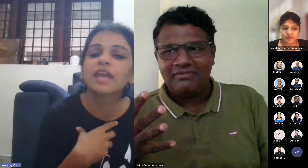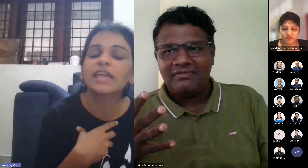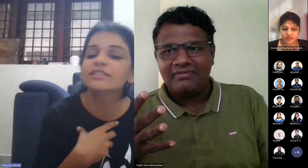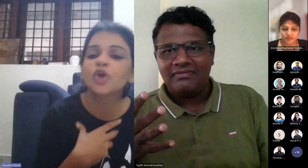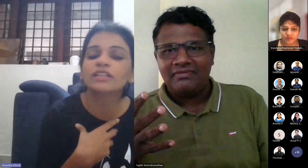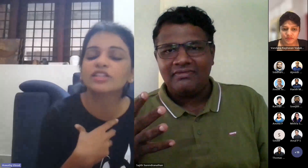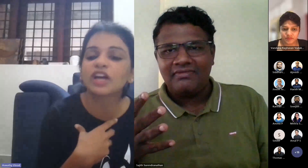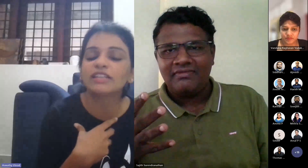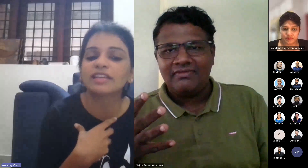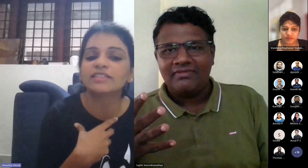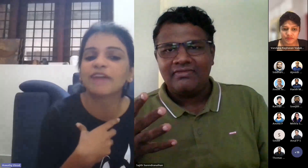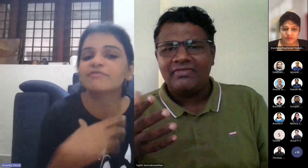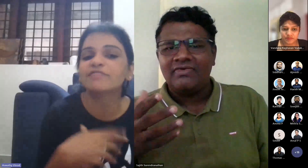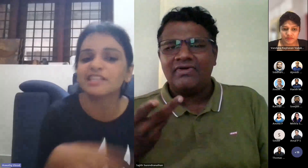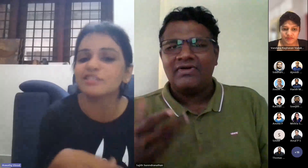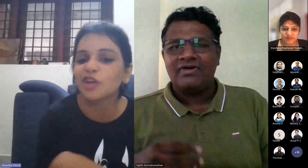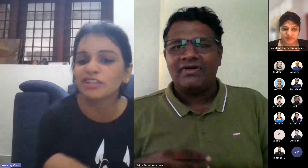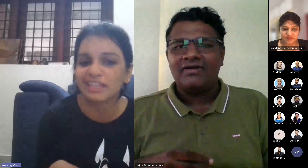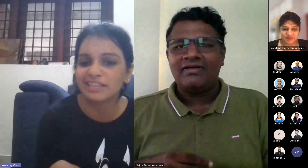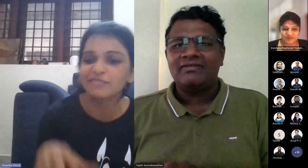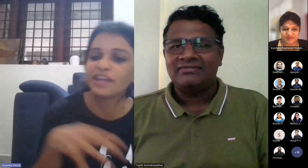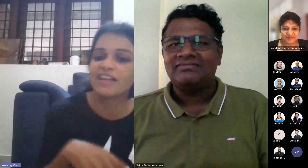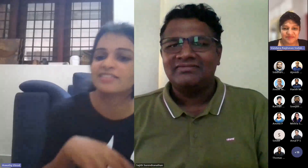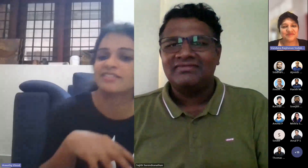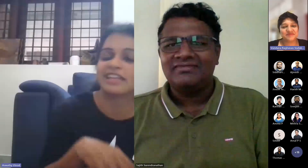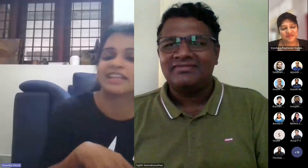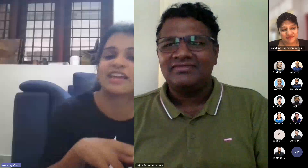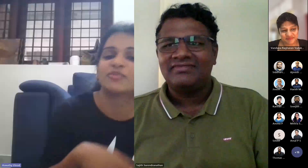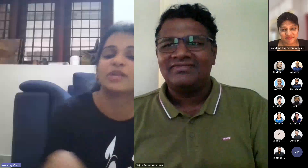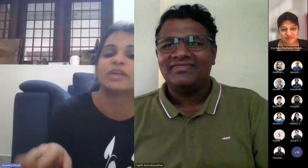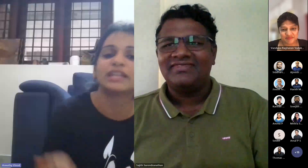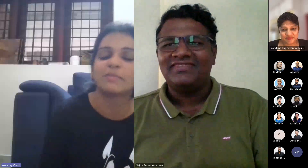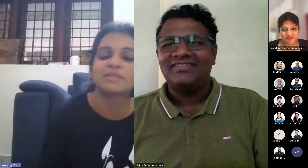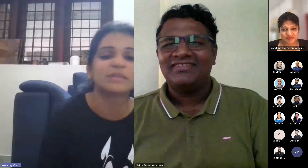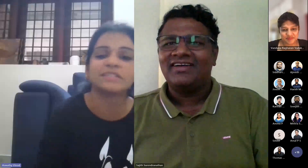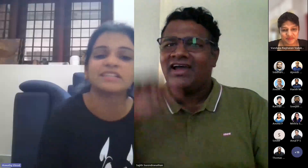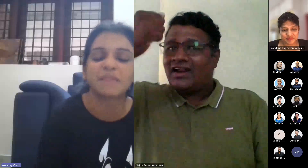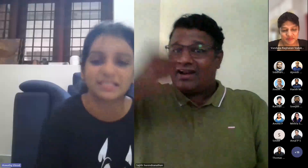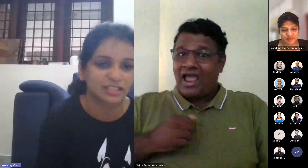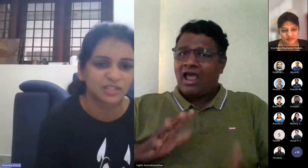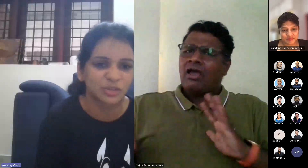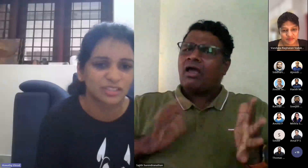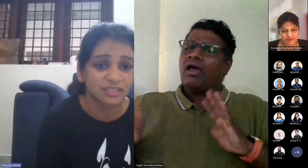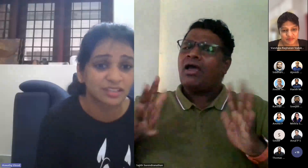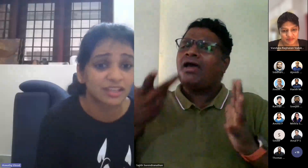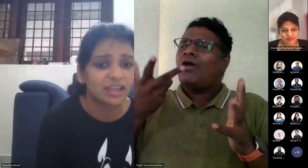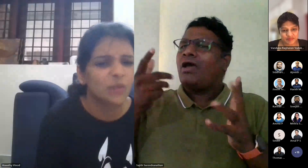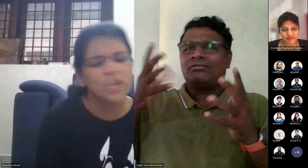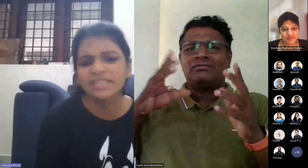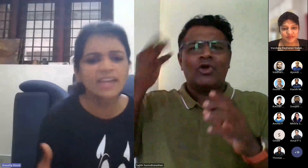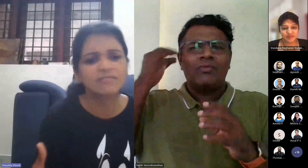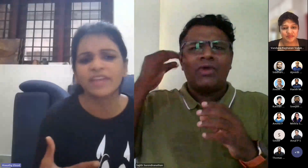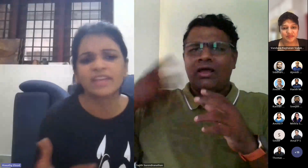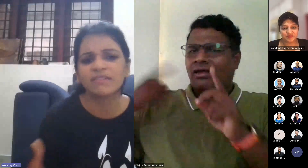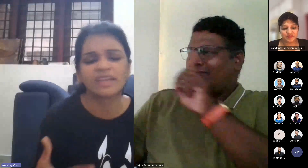sometimes it's not, it's vice versa is not the case. For us in India, if we look at them, sometimes it doesn't make sense to us.